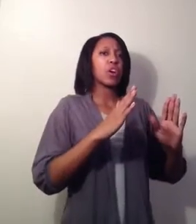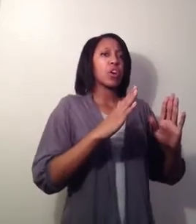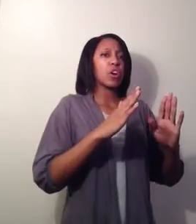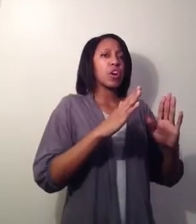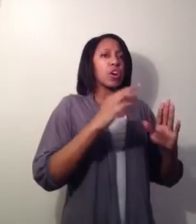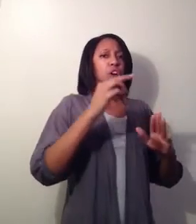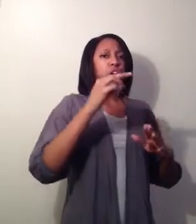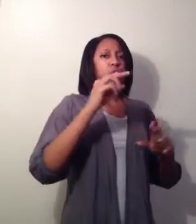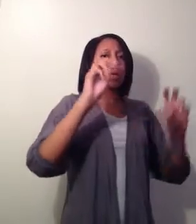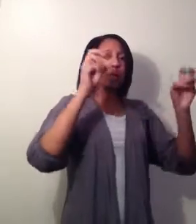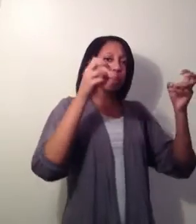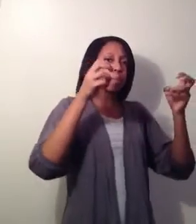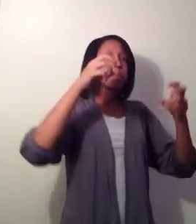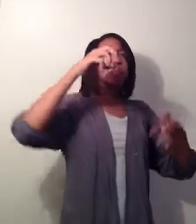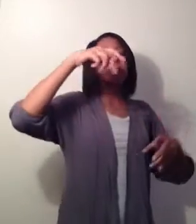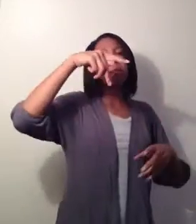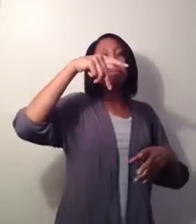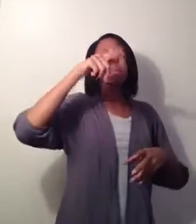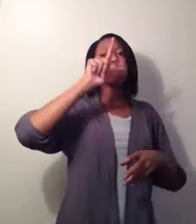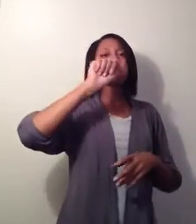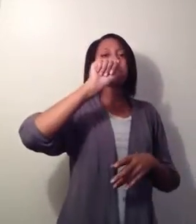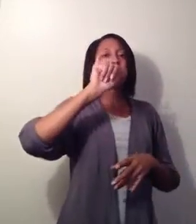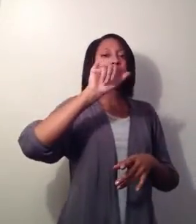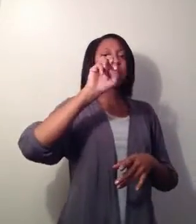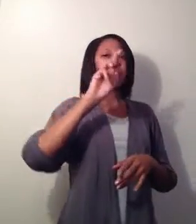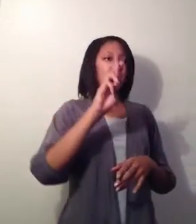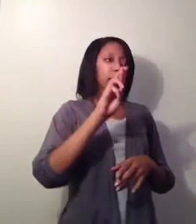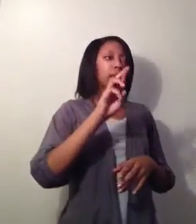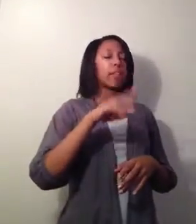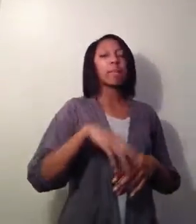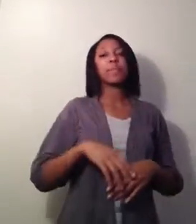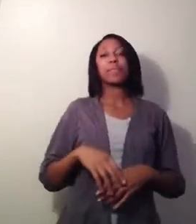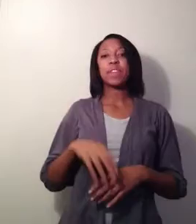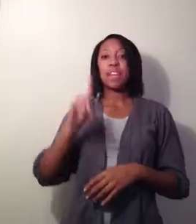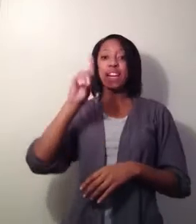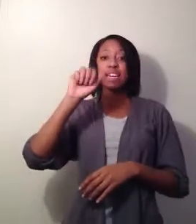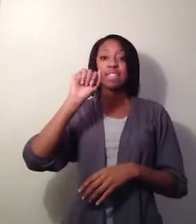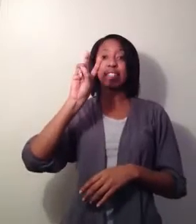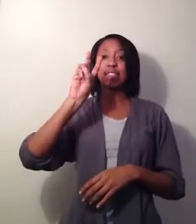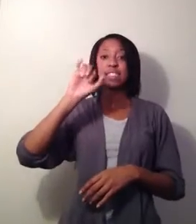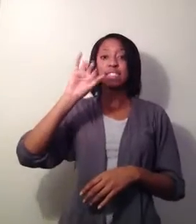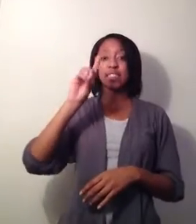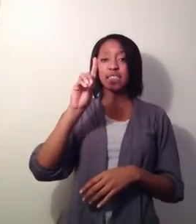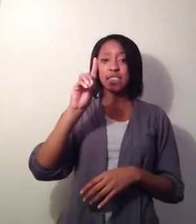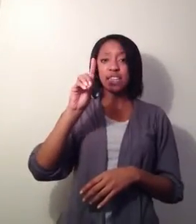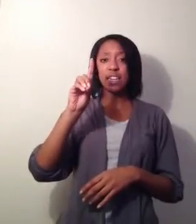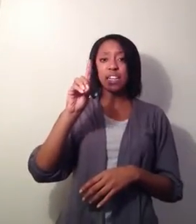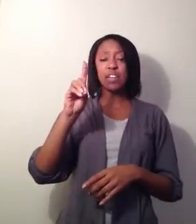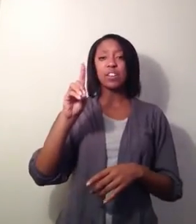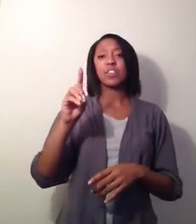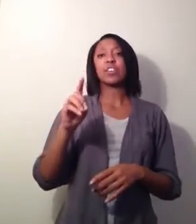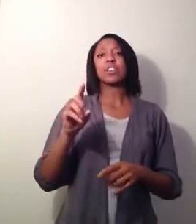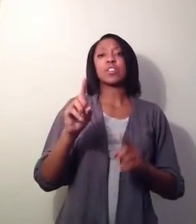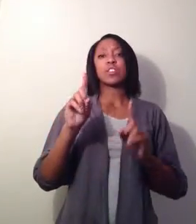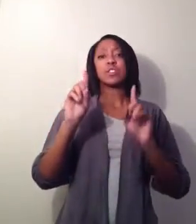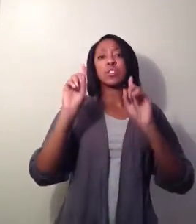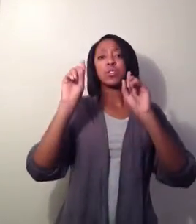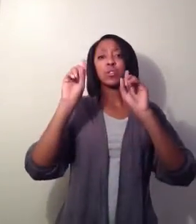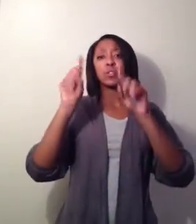a player, for lack of a better description. David has served more than 20 years in prison for a variety of